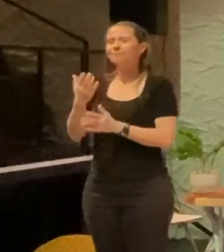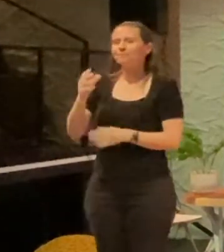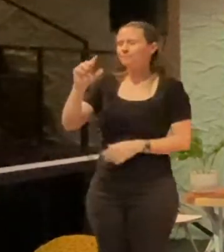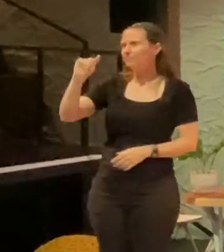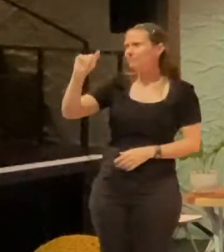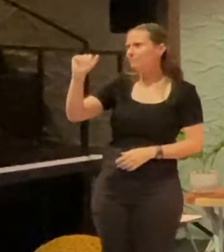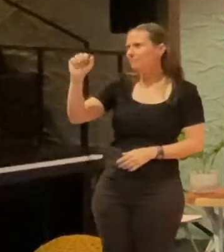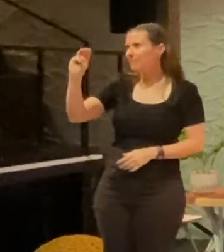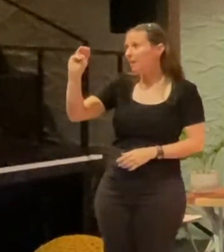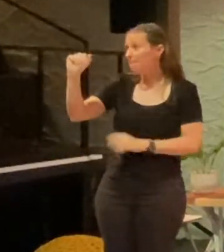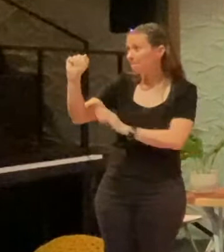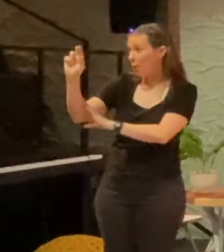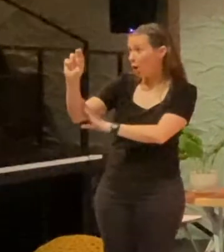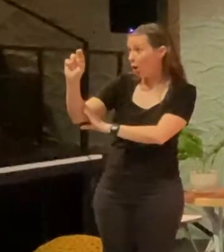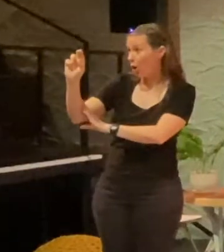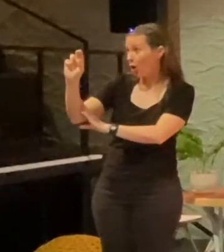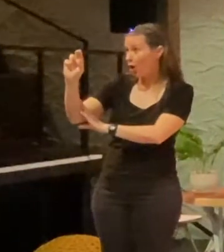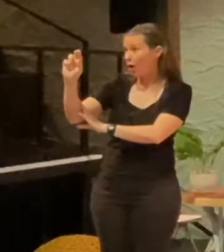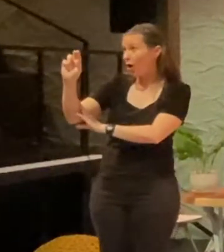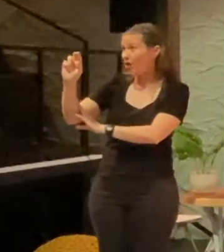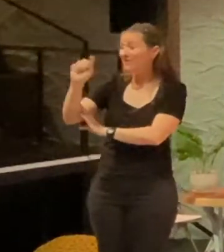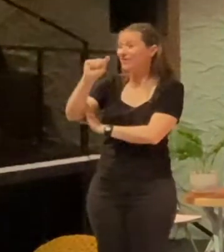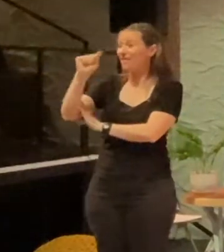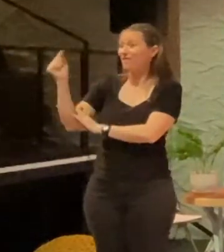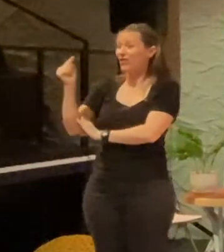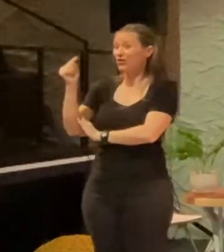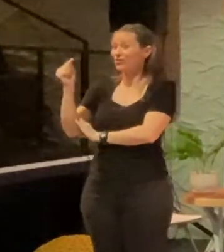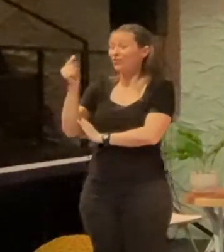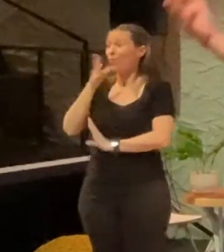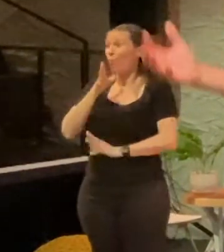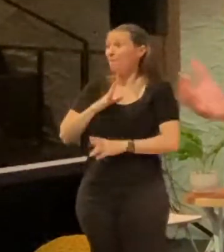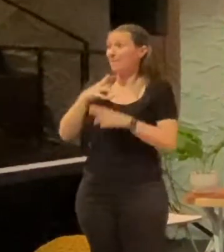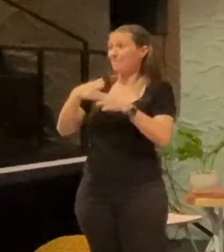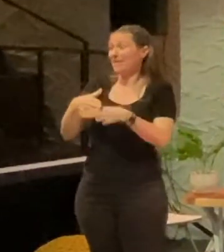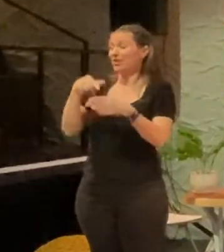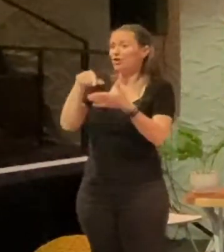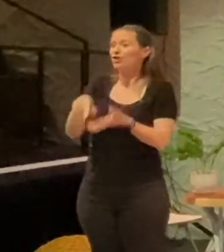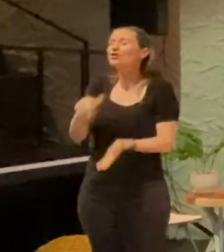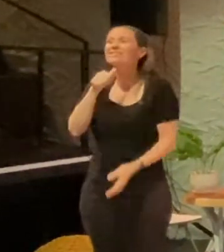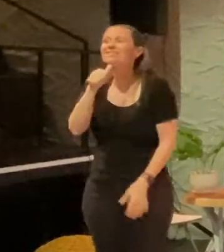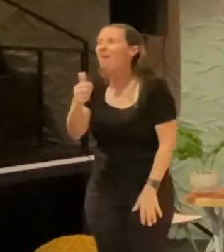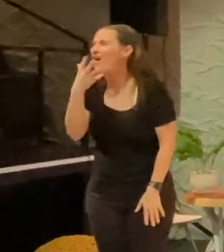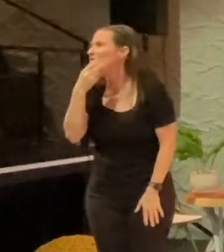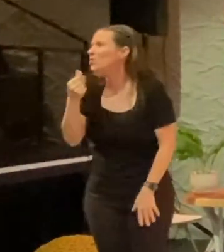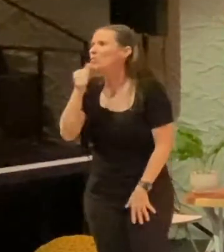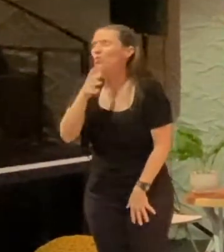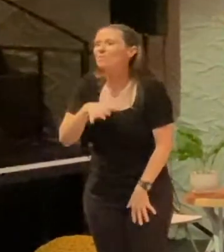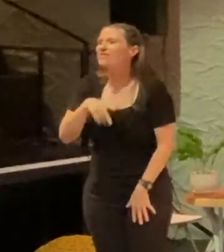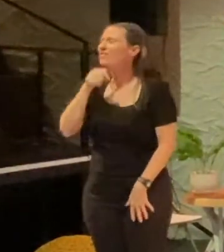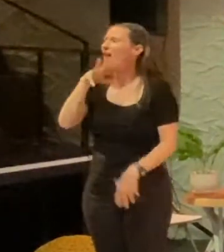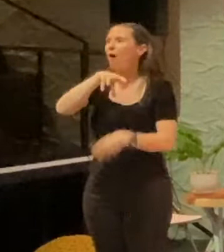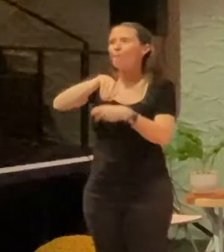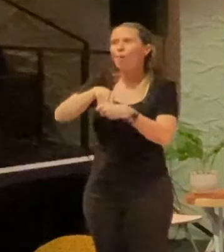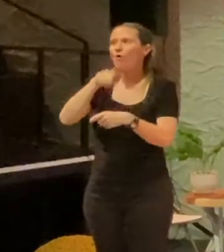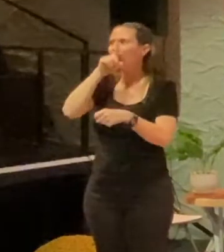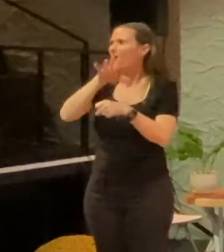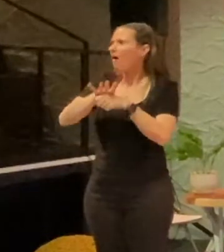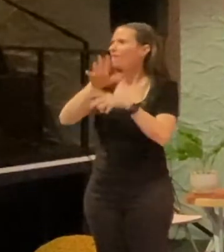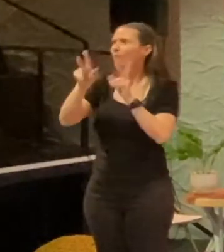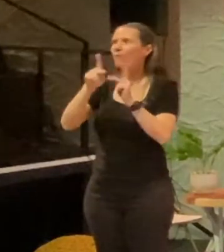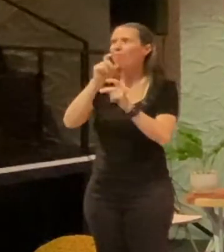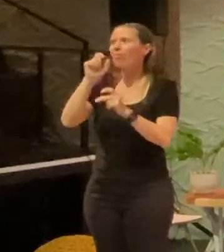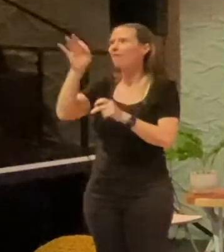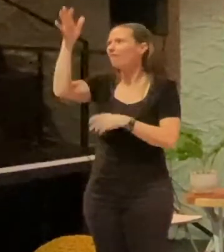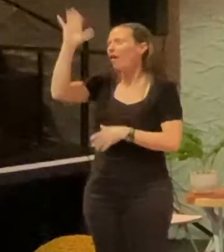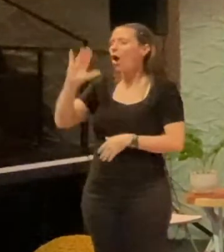Tamar is the first of this story. And she's this non-Jewish woman. She's not part of the covenant people of God.